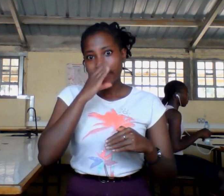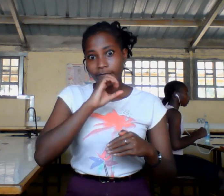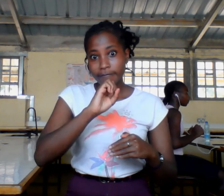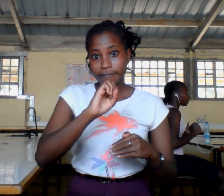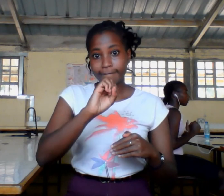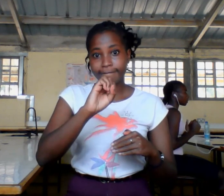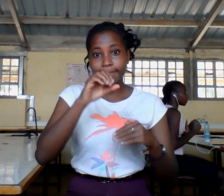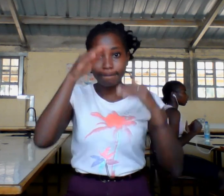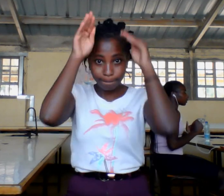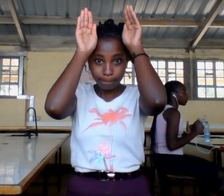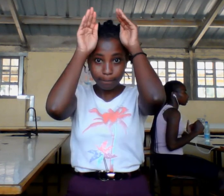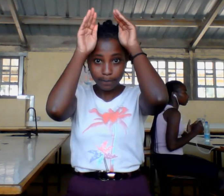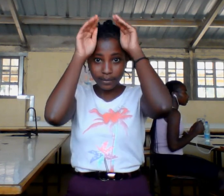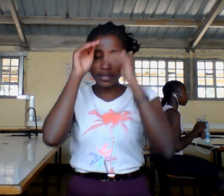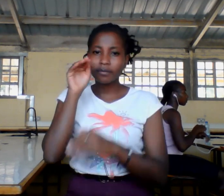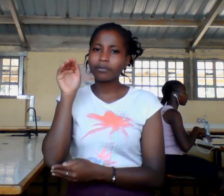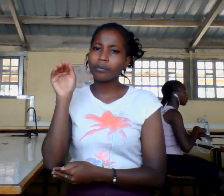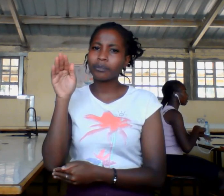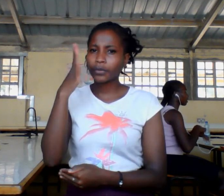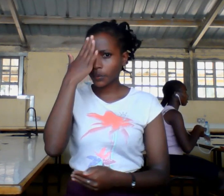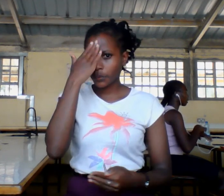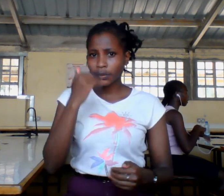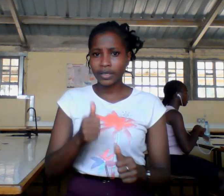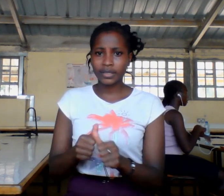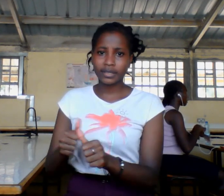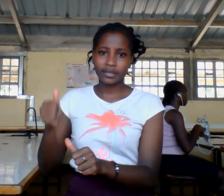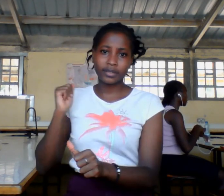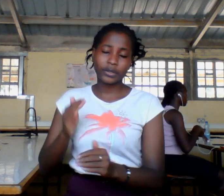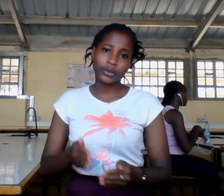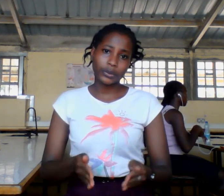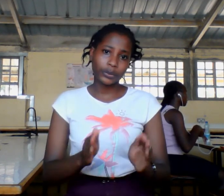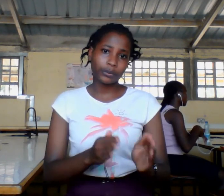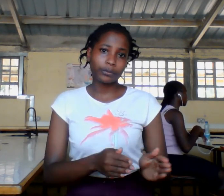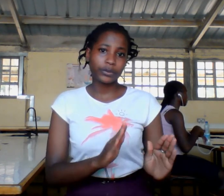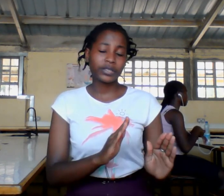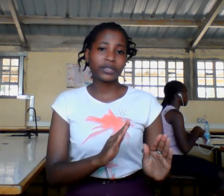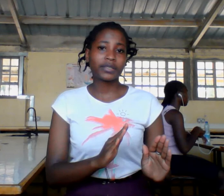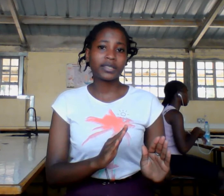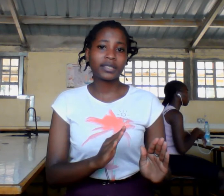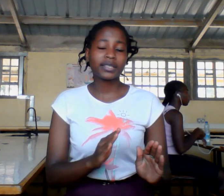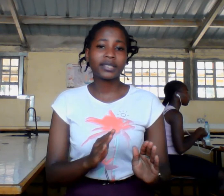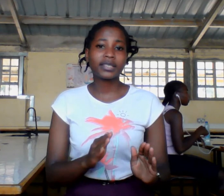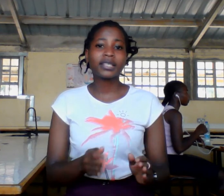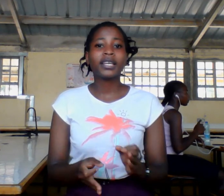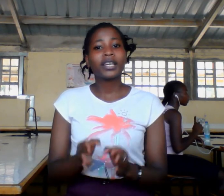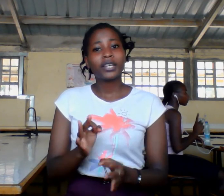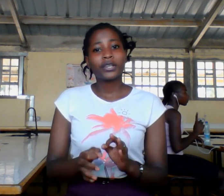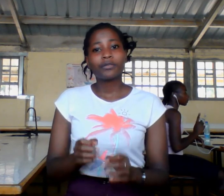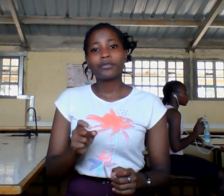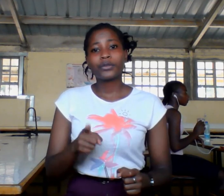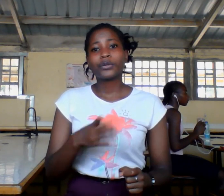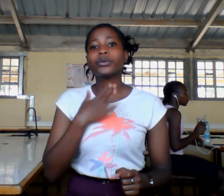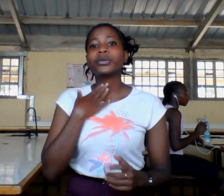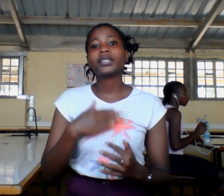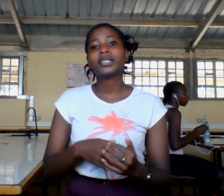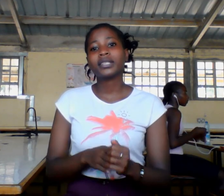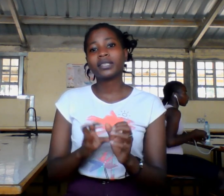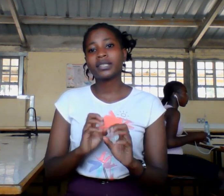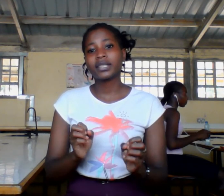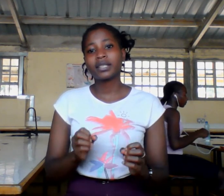the fox. Later, he said, "Come on in, but you have to do one." Rabbit got out, and the fox got in the